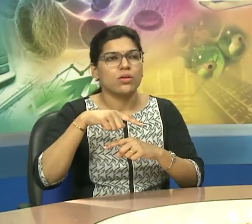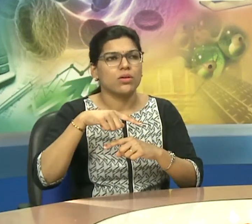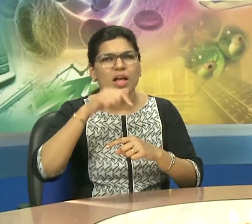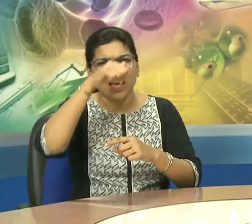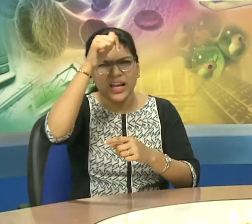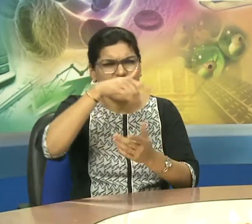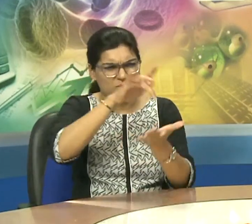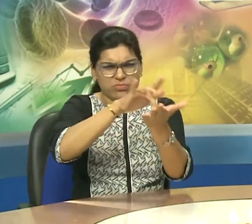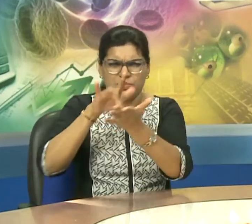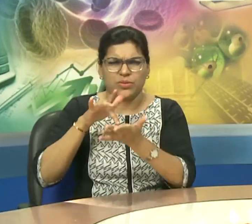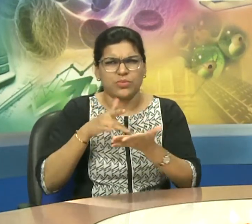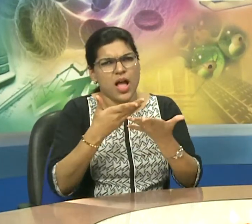Most of the birds